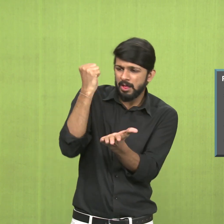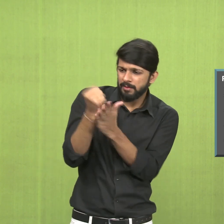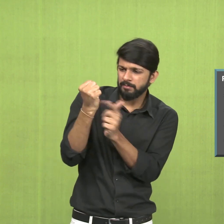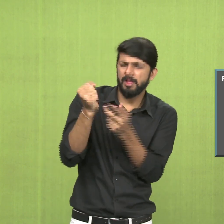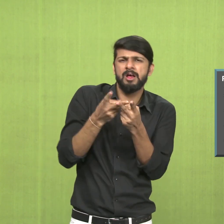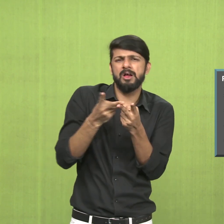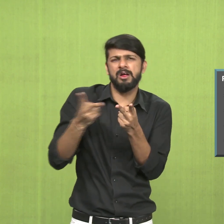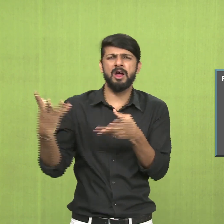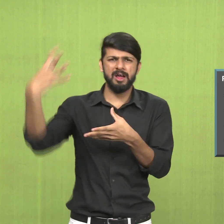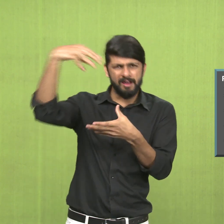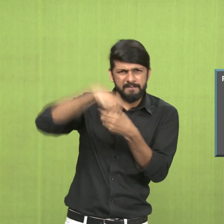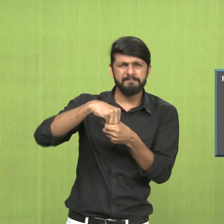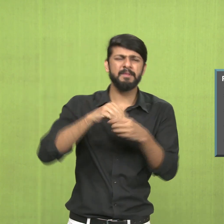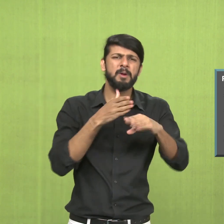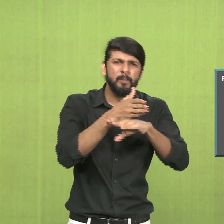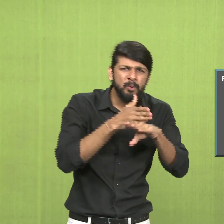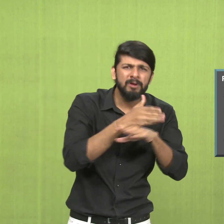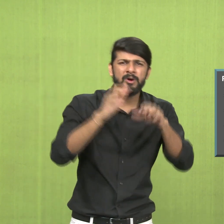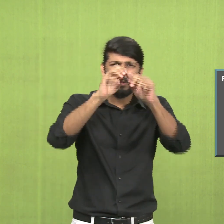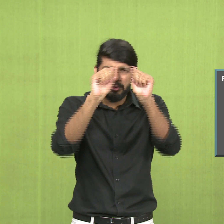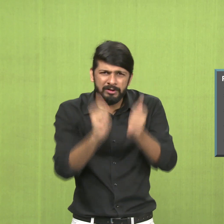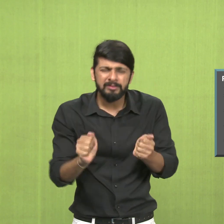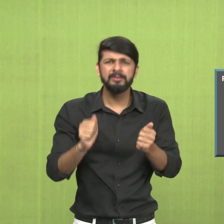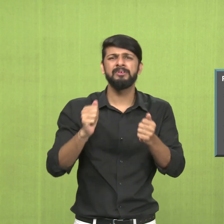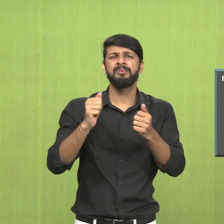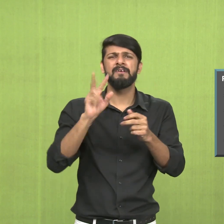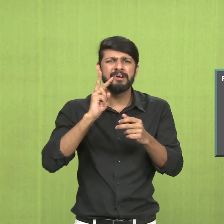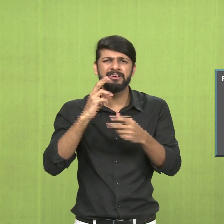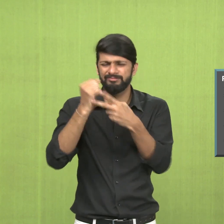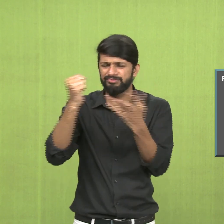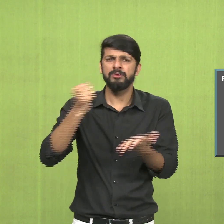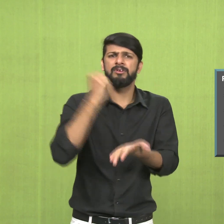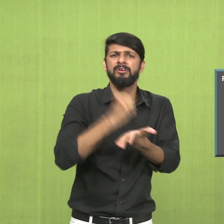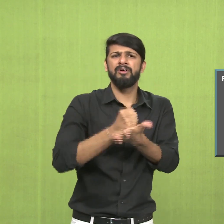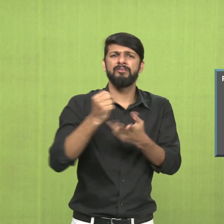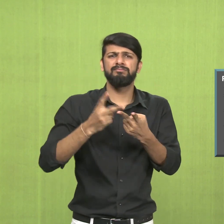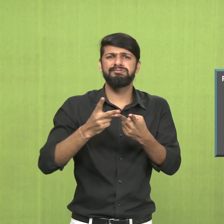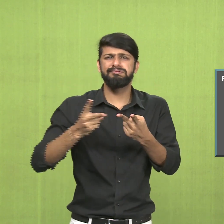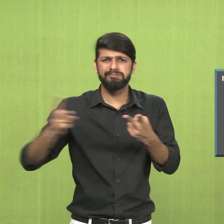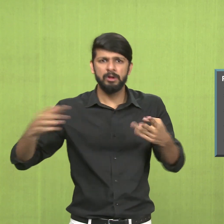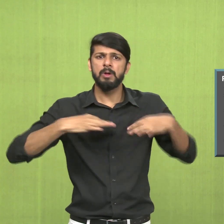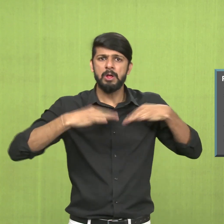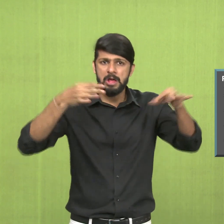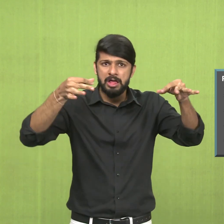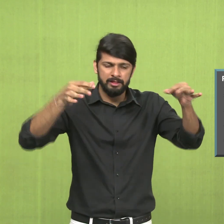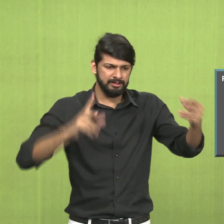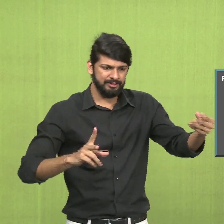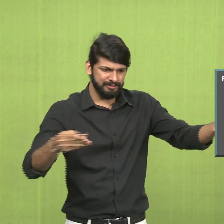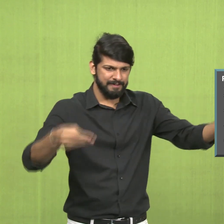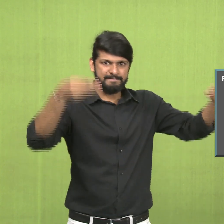was readied first, and then the blocks were put in ink. The blocks could be made out of various things, could be vegetables, clay, stone